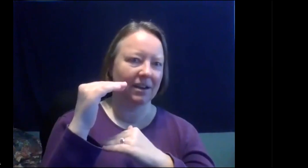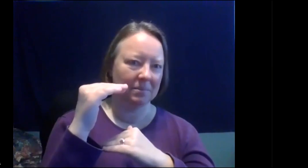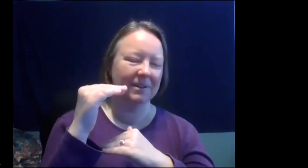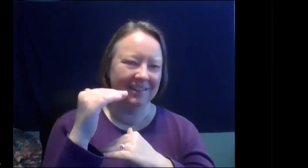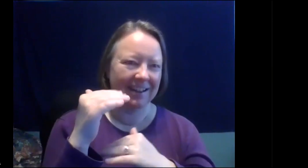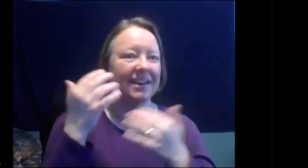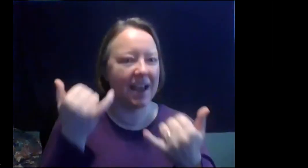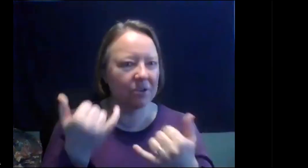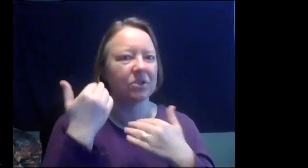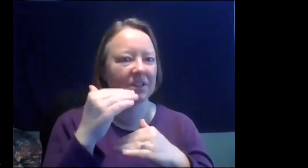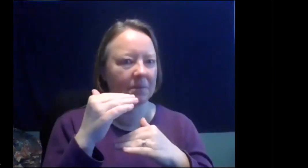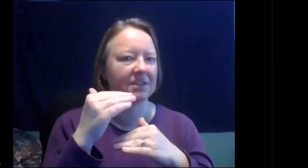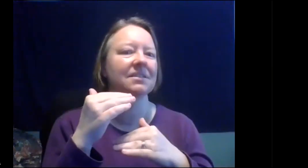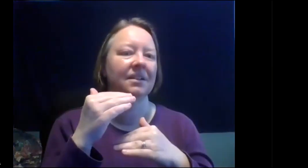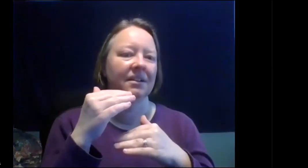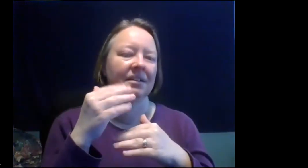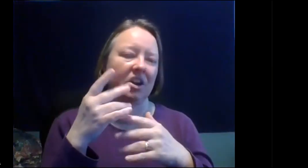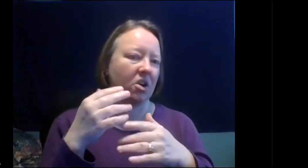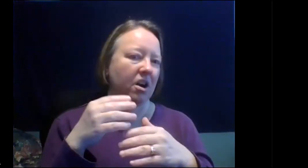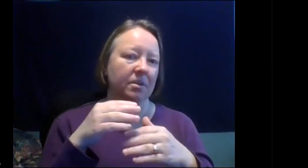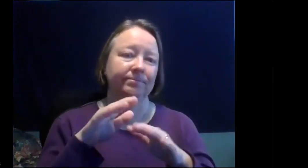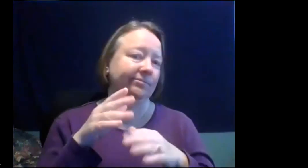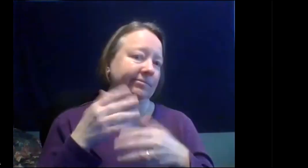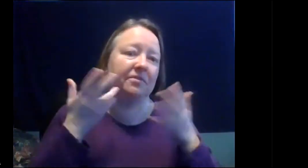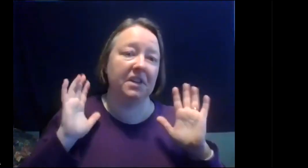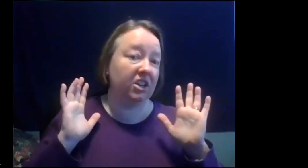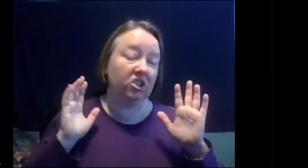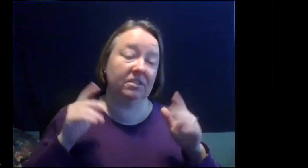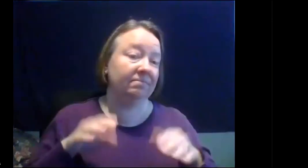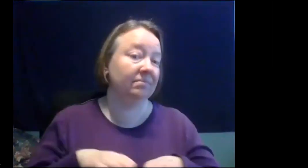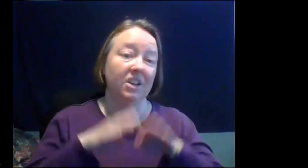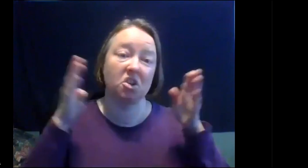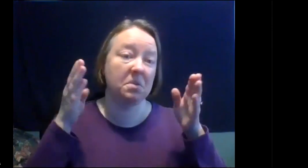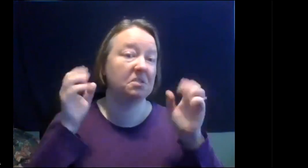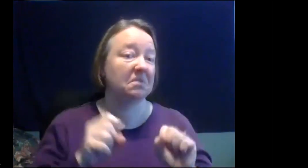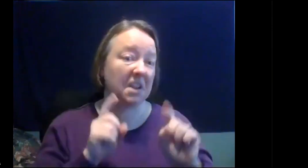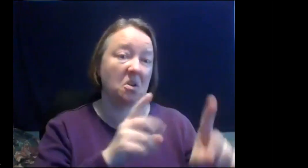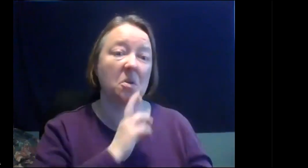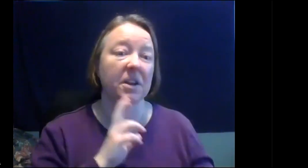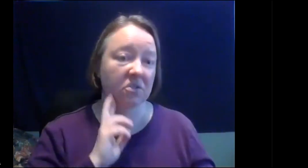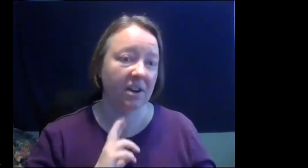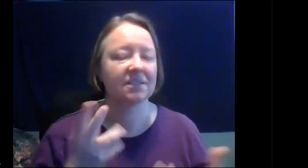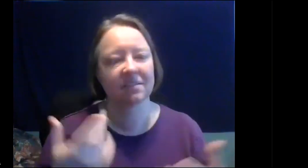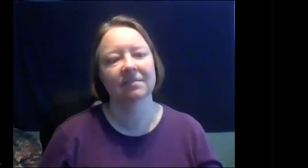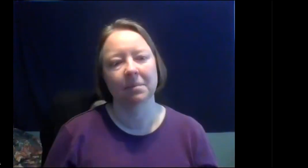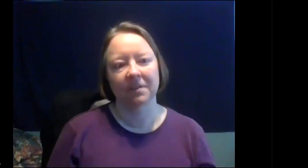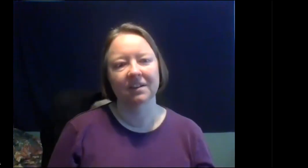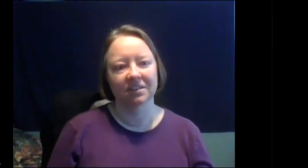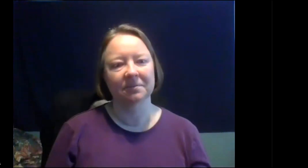up and now those limits, you know, are finished. It's open, can go to restaurants type of thing, so.